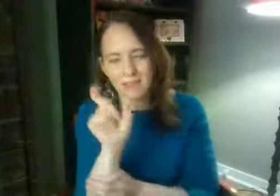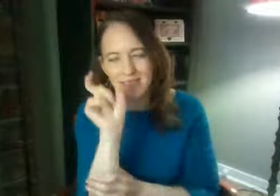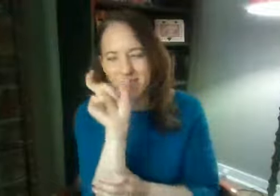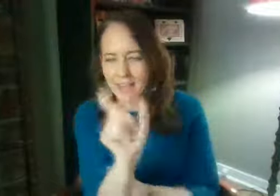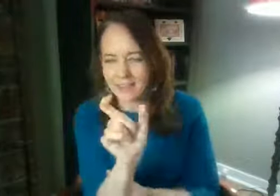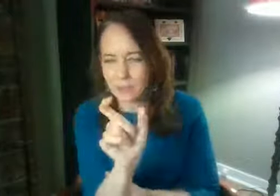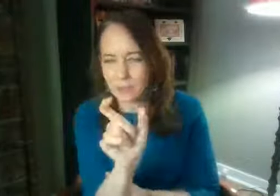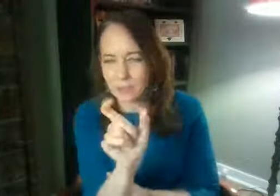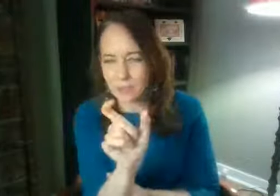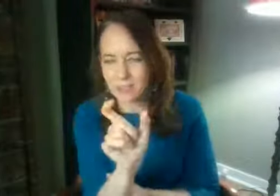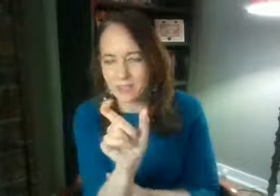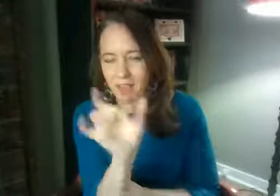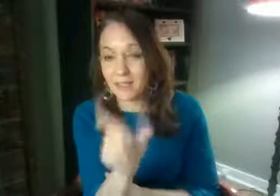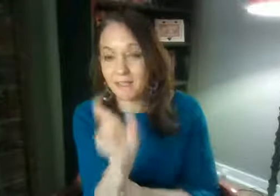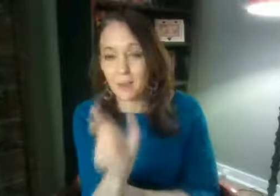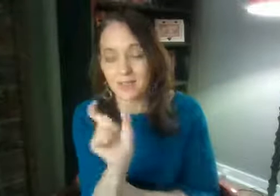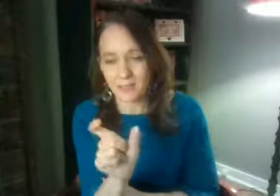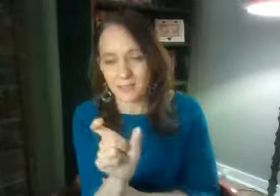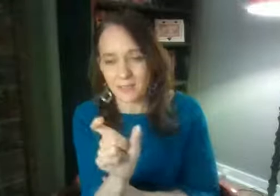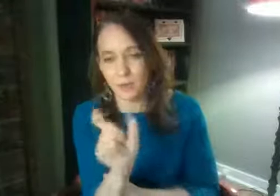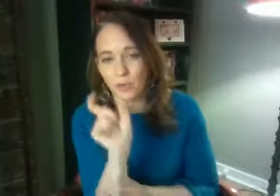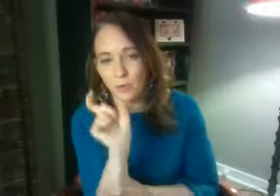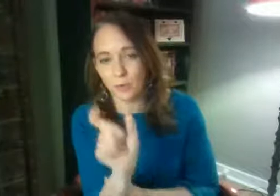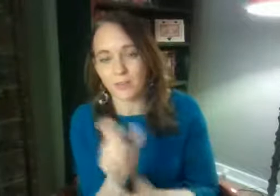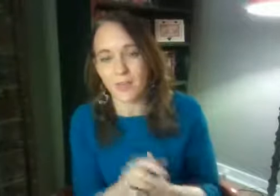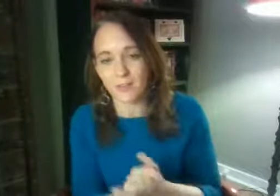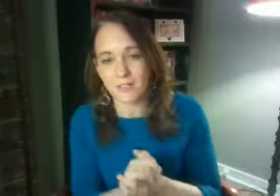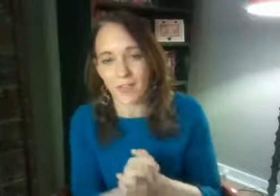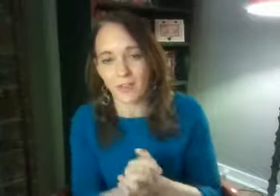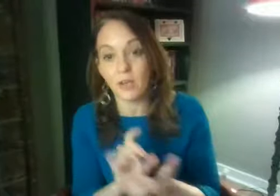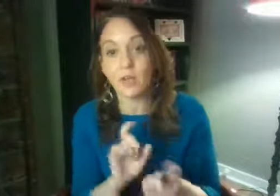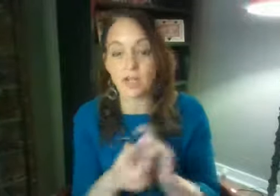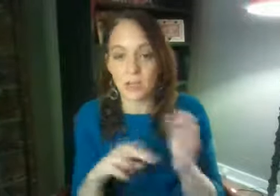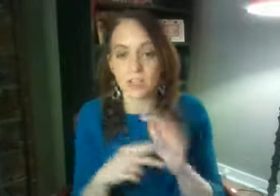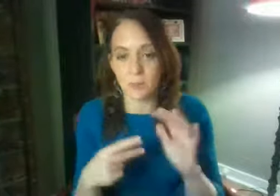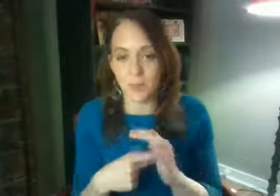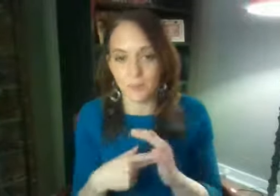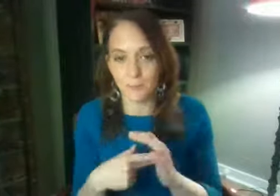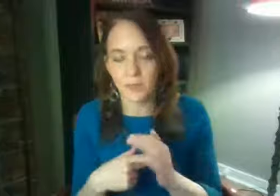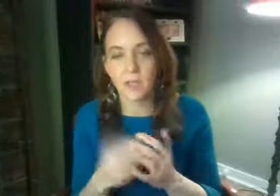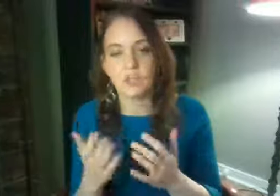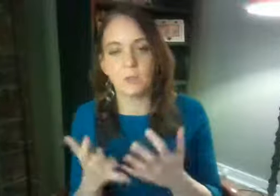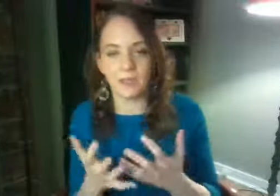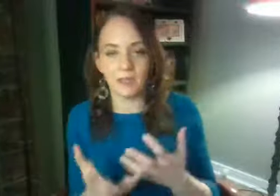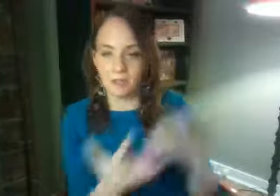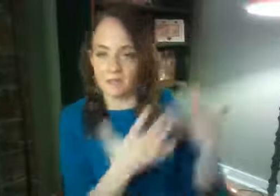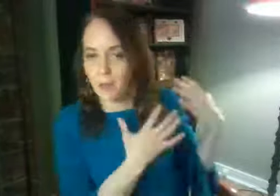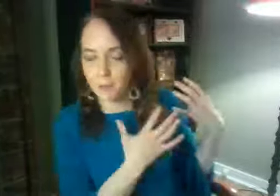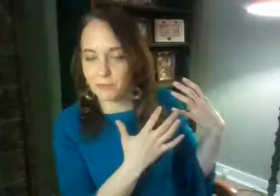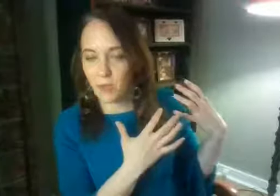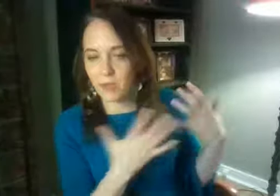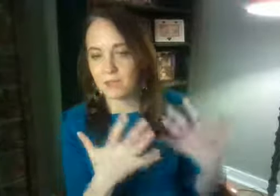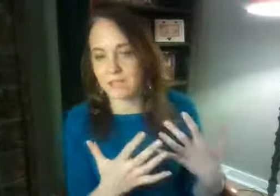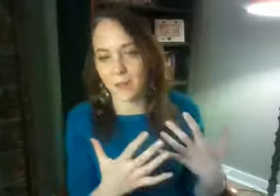phrase, exactly how you put those words together, even though it sounds like the same word, the way you put the letters together changes the meaning. To mean it happened before, it's